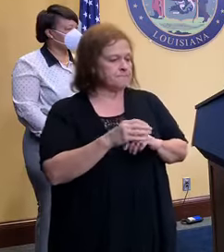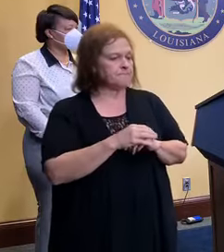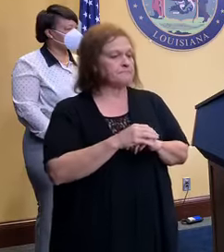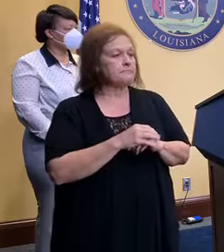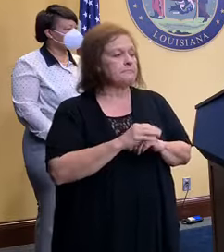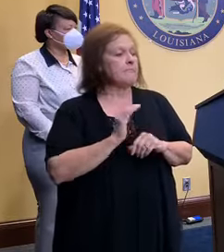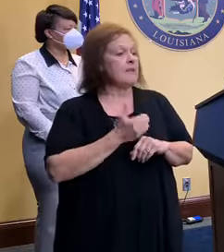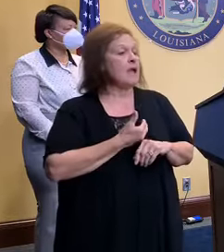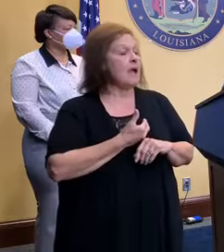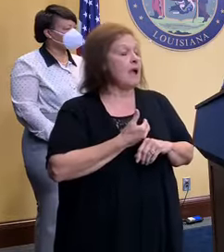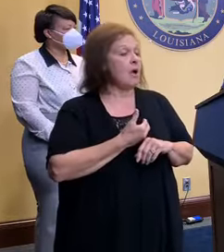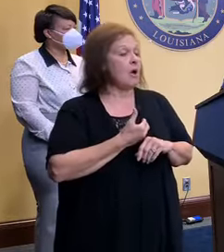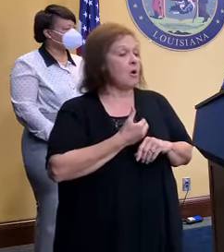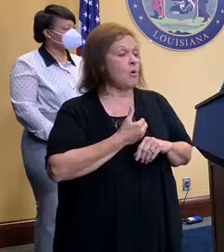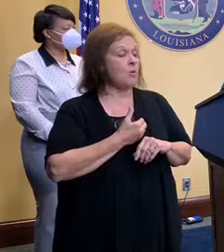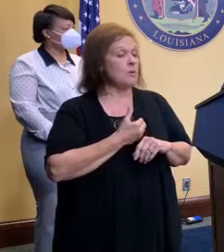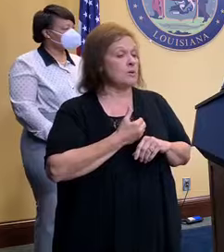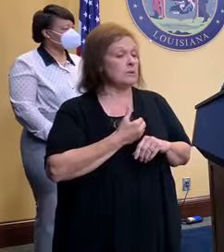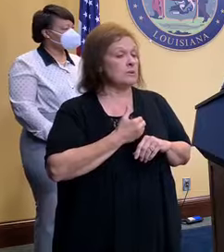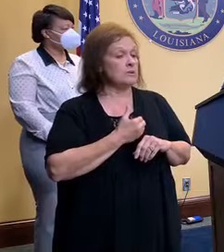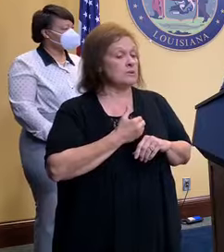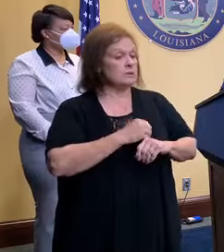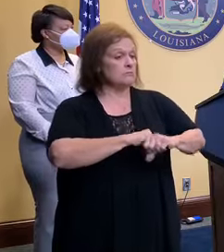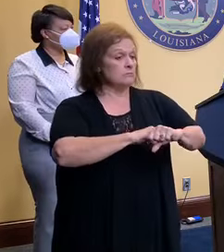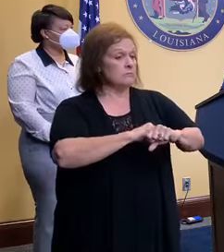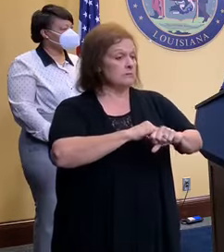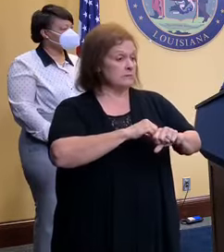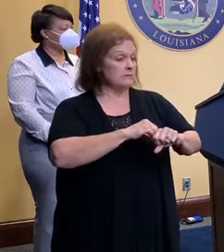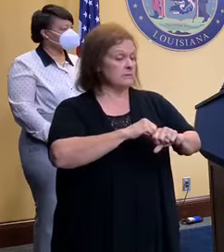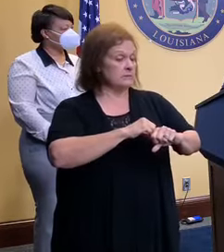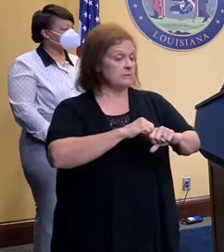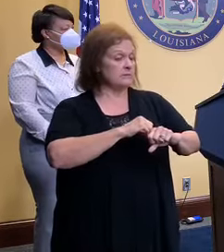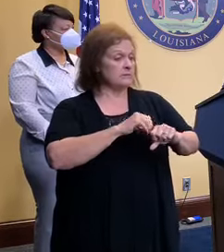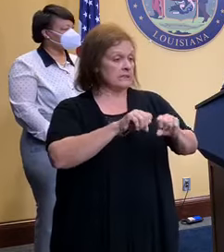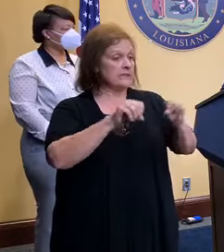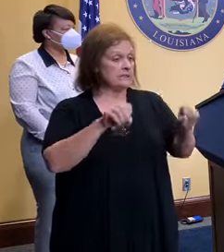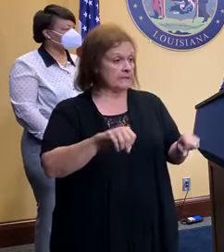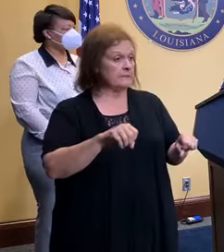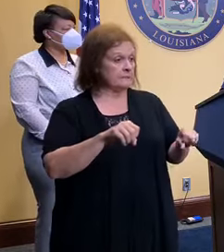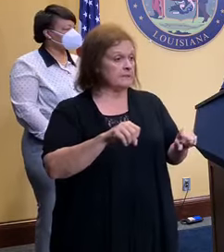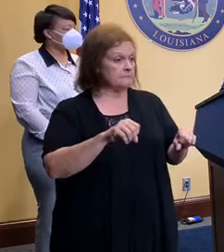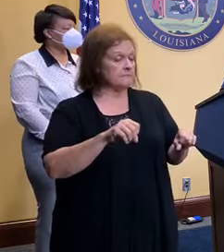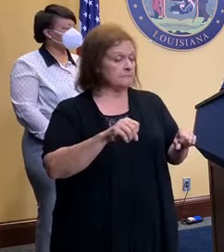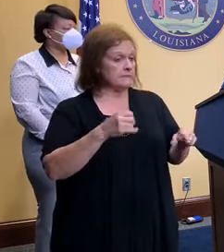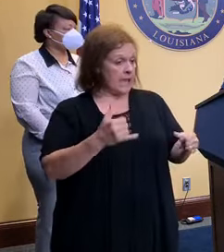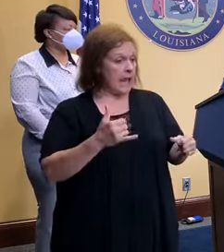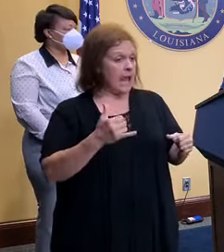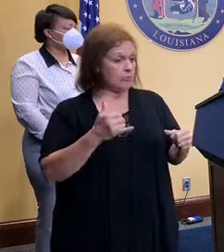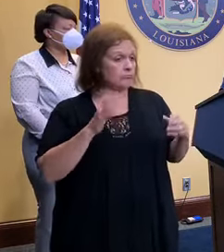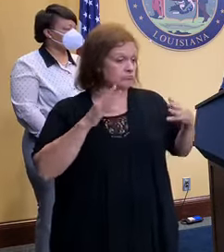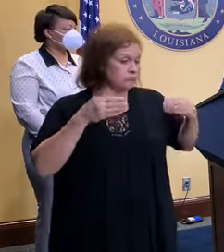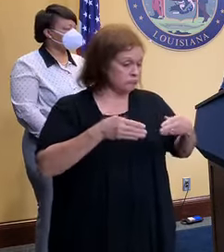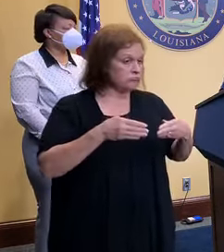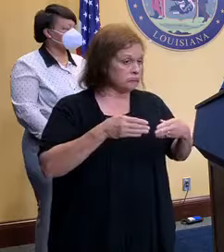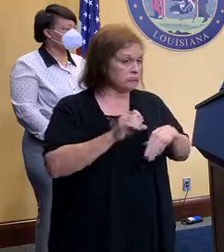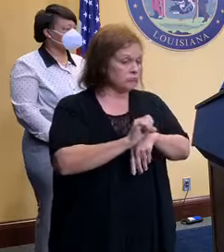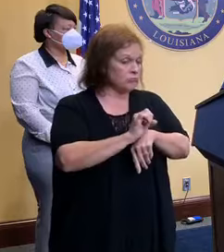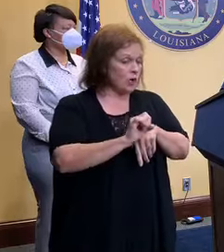our cybersecurity awareness has become the focal point of our efforts now. In the wake of the